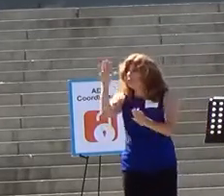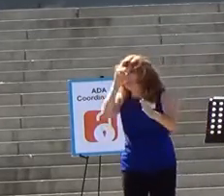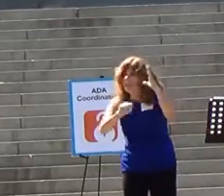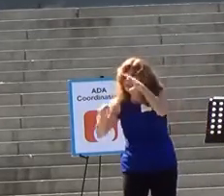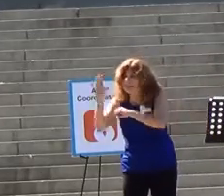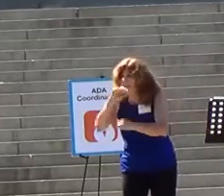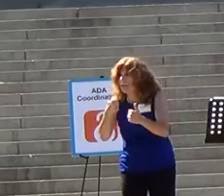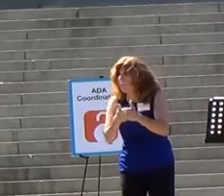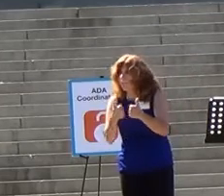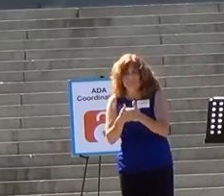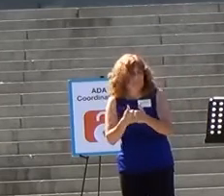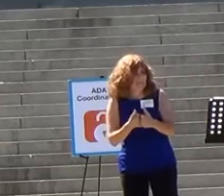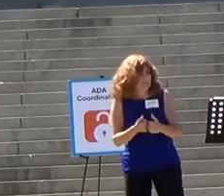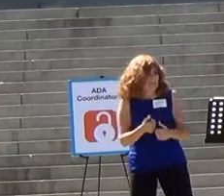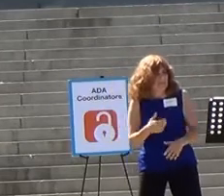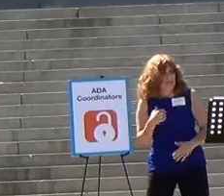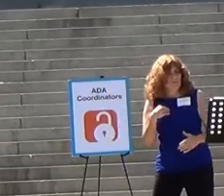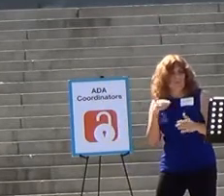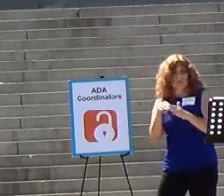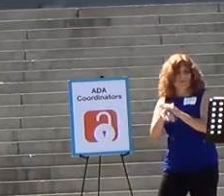Often it's a guessing game.